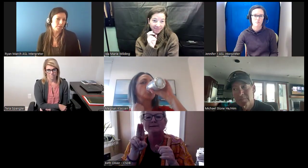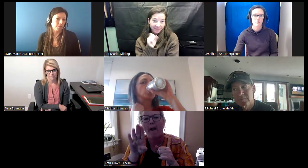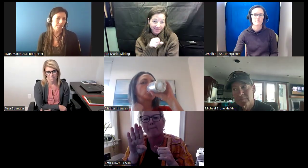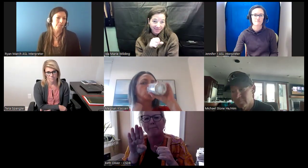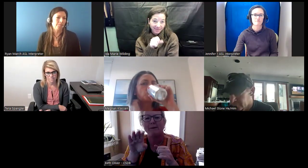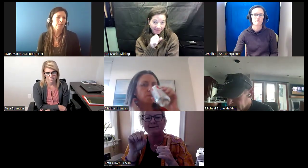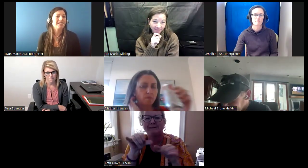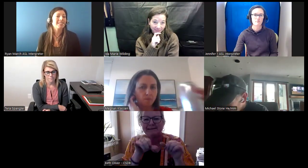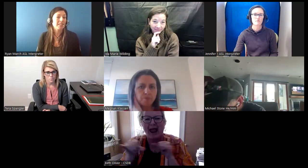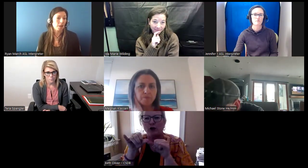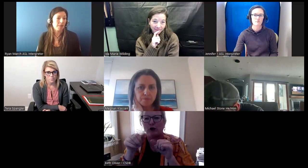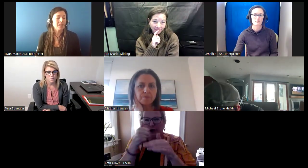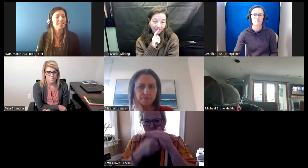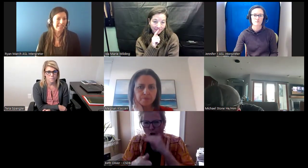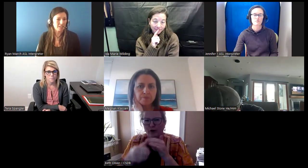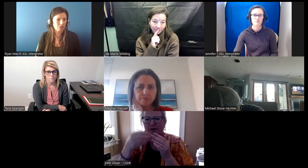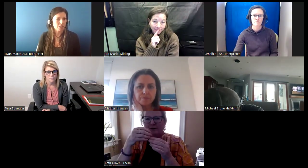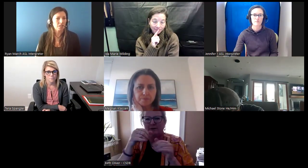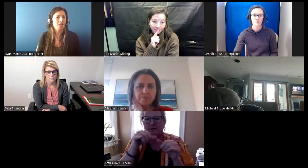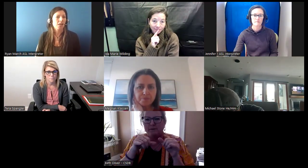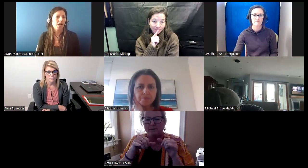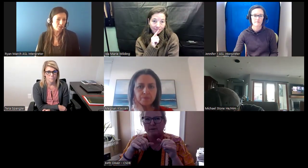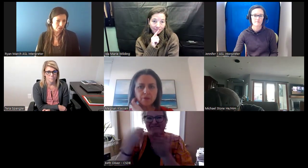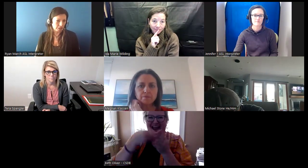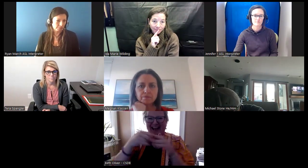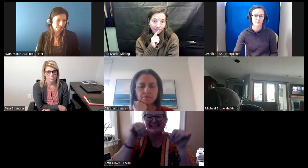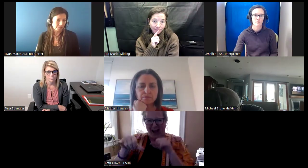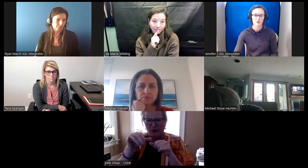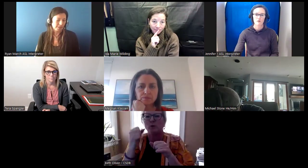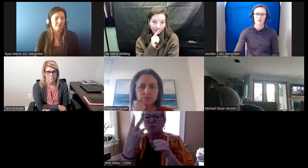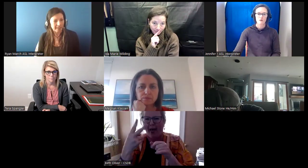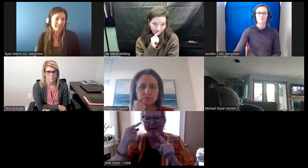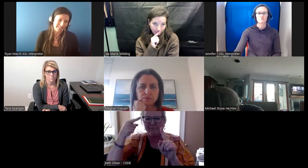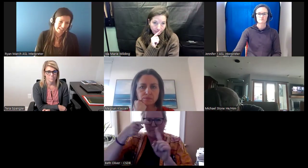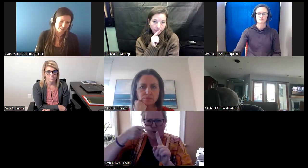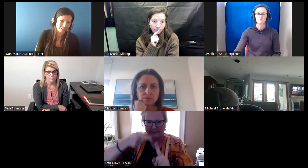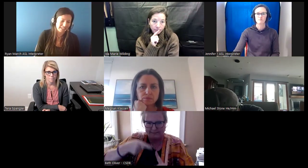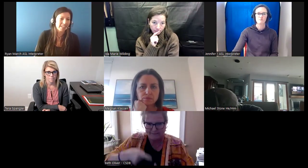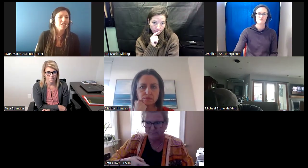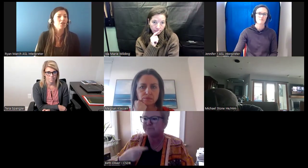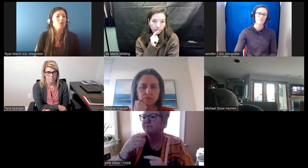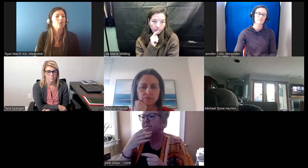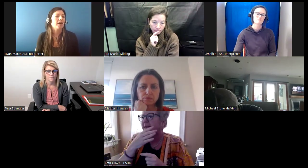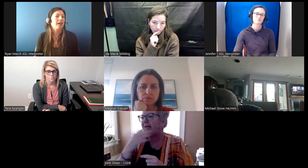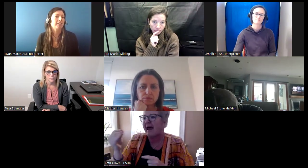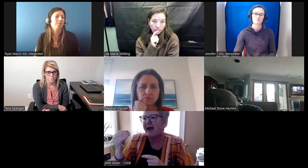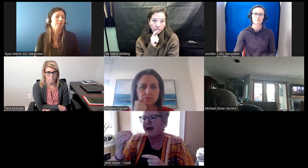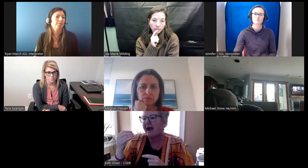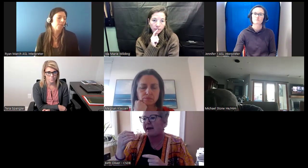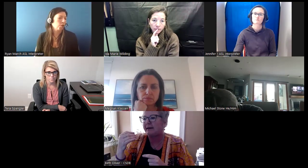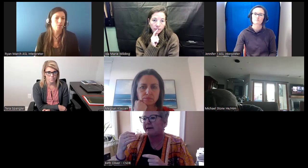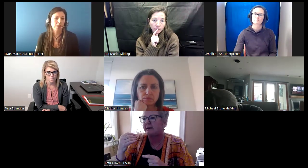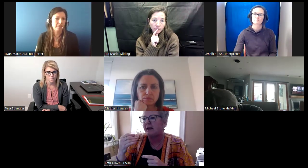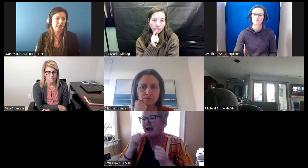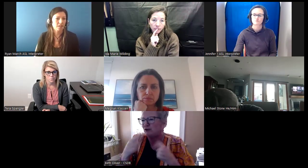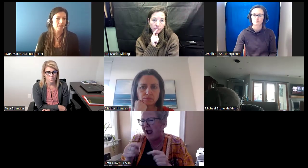12 sub standards under the finance standard. So some